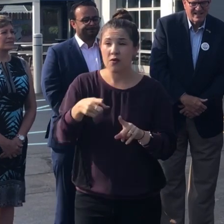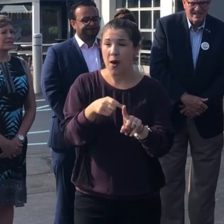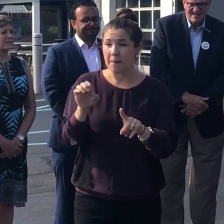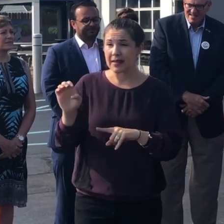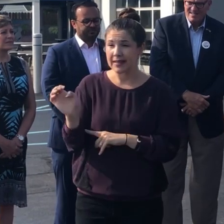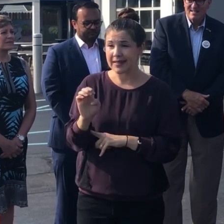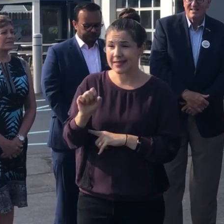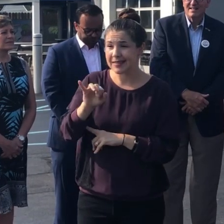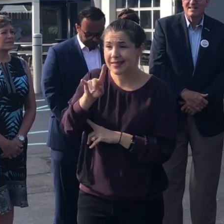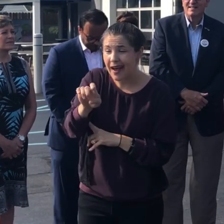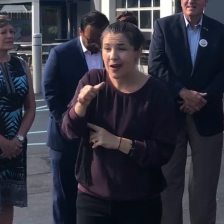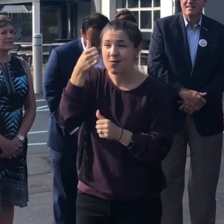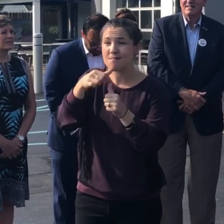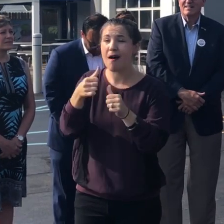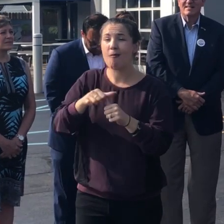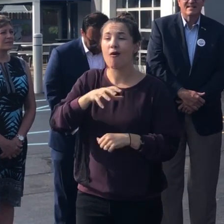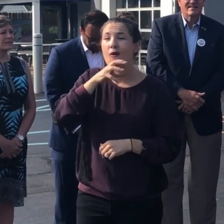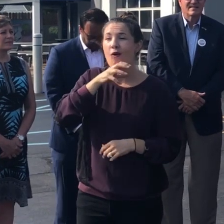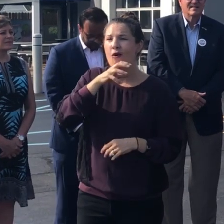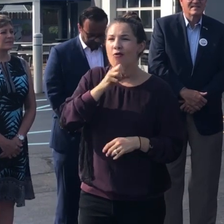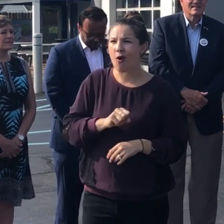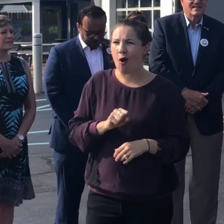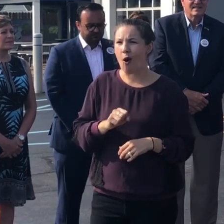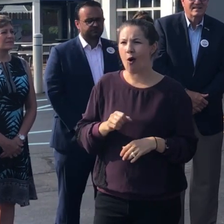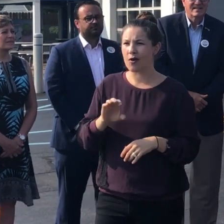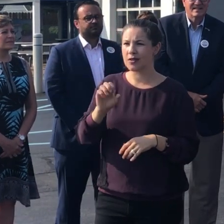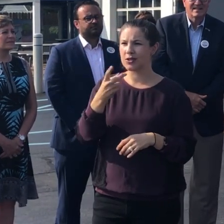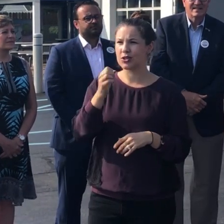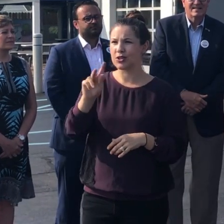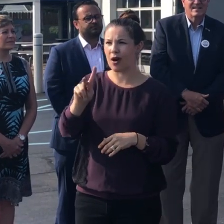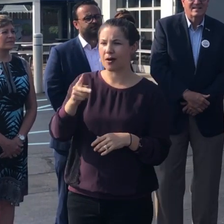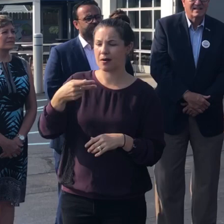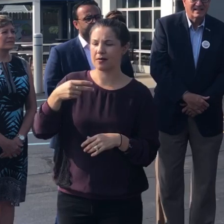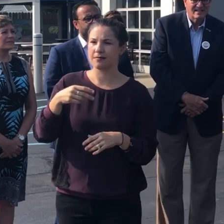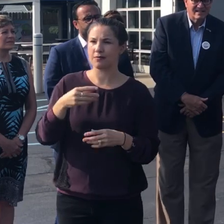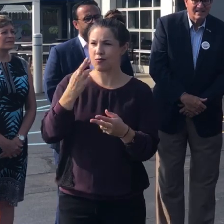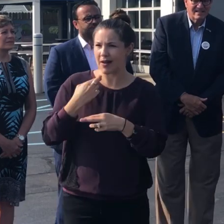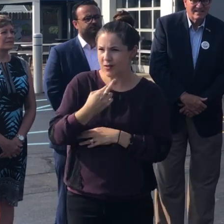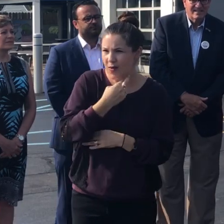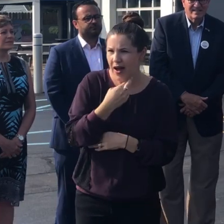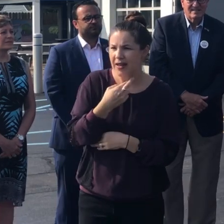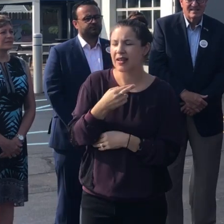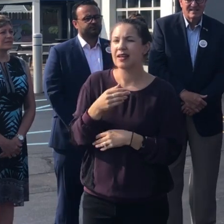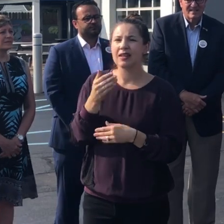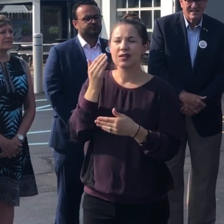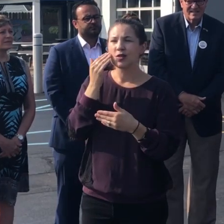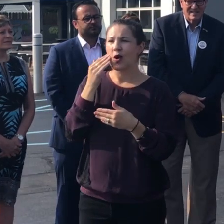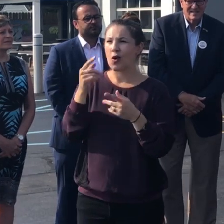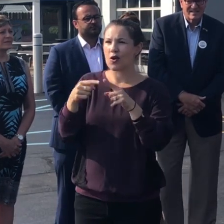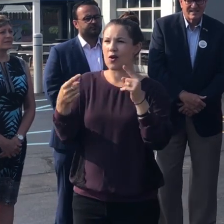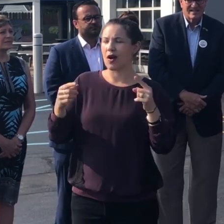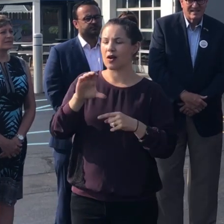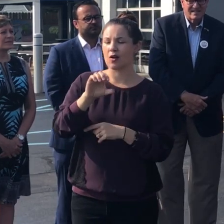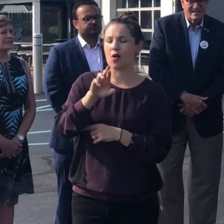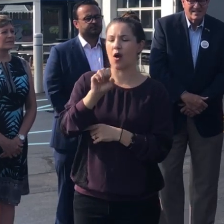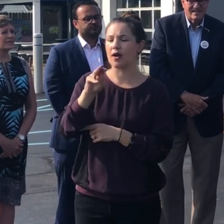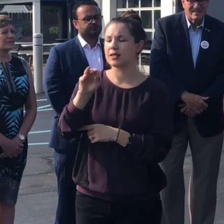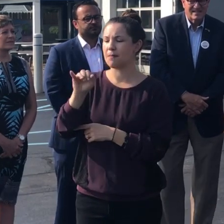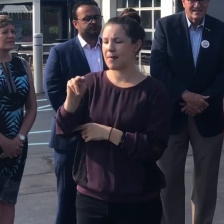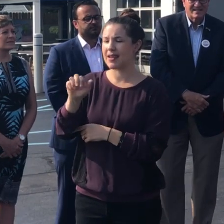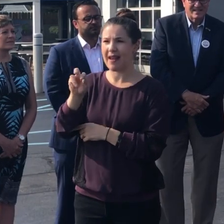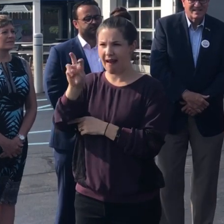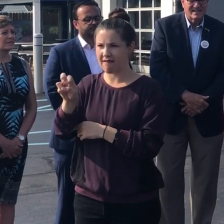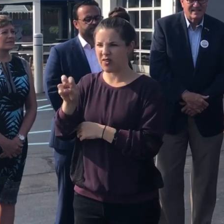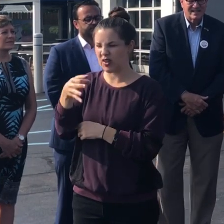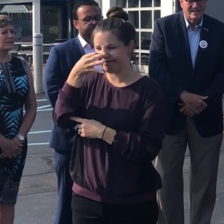side of Buffalo, you may remember the old Sharp Schiller Park restaurant. So we're up against the dead end of Crossman Avenue. We opened